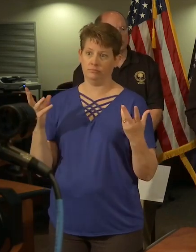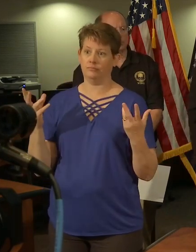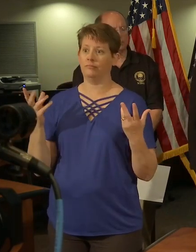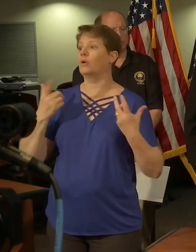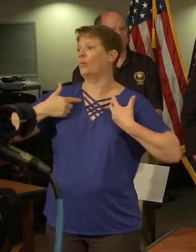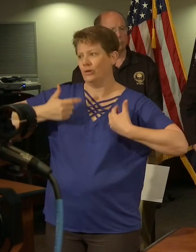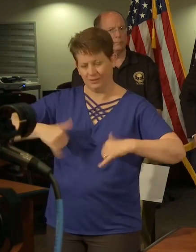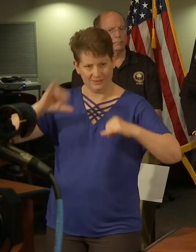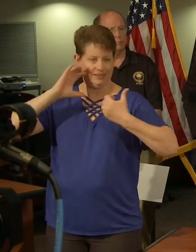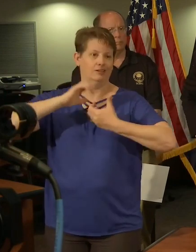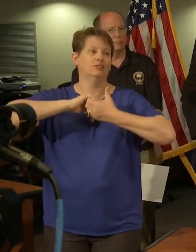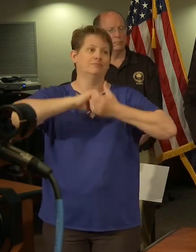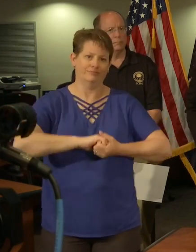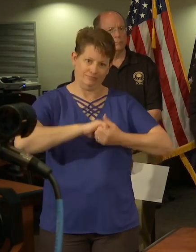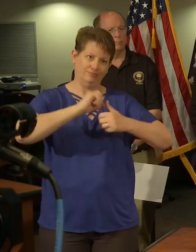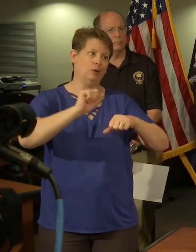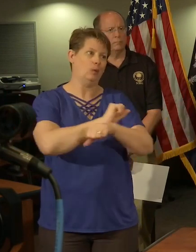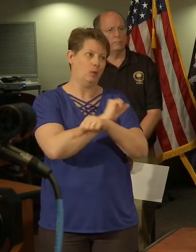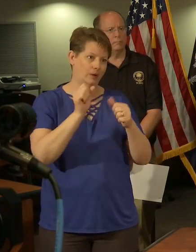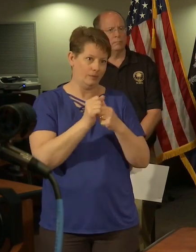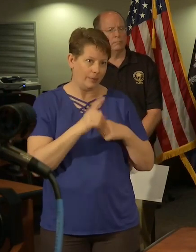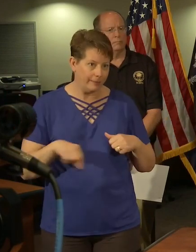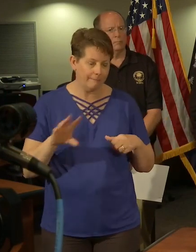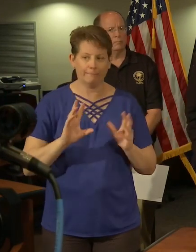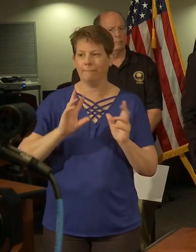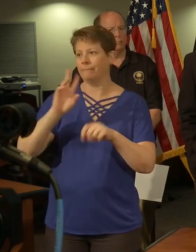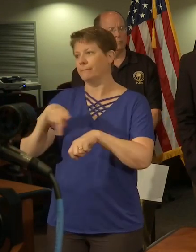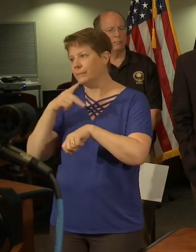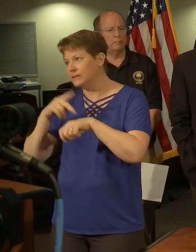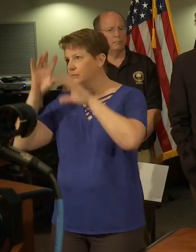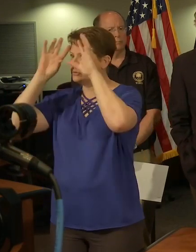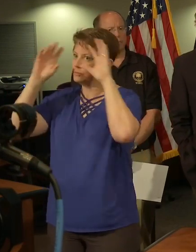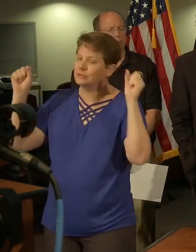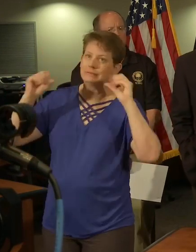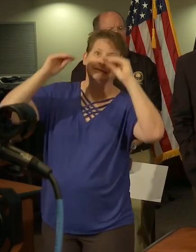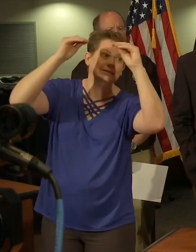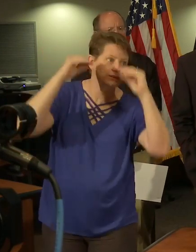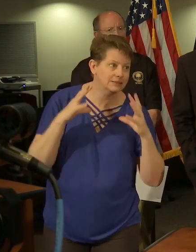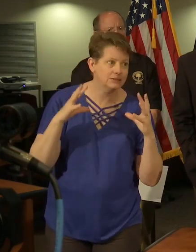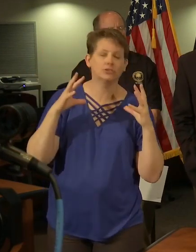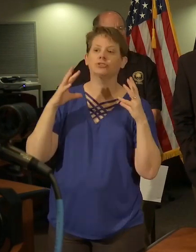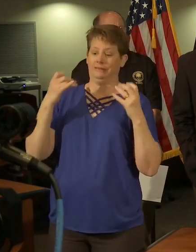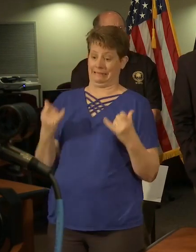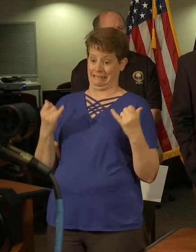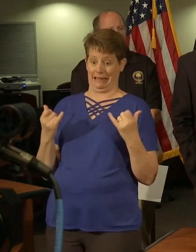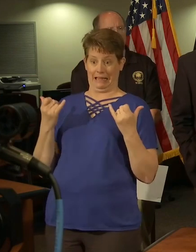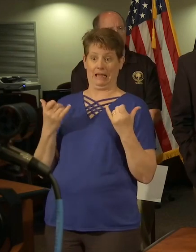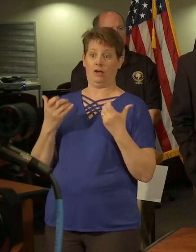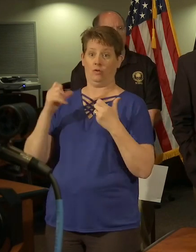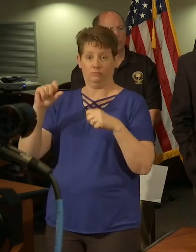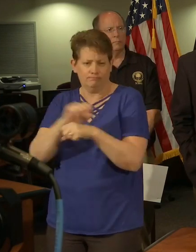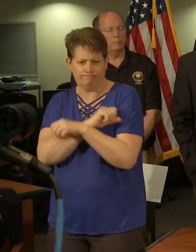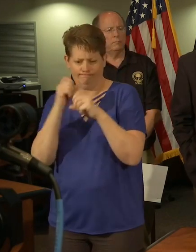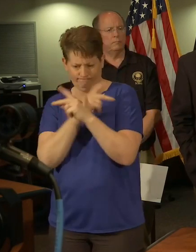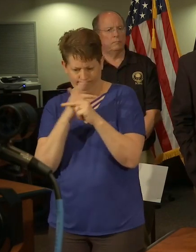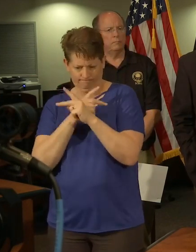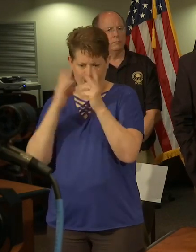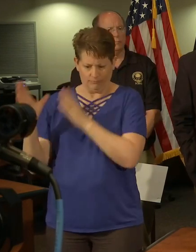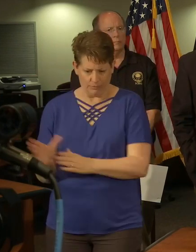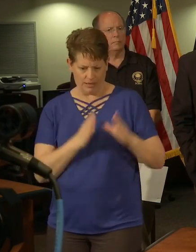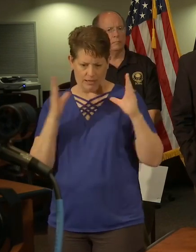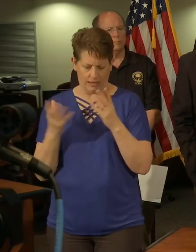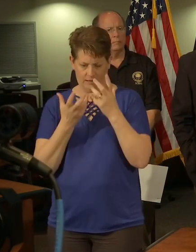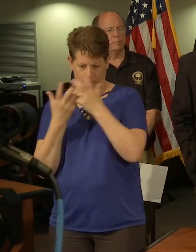in a partnership, and principals, superintendents, teachers are working together as we speak to prepare